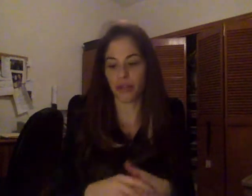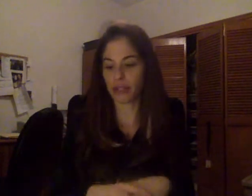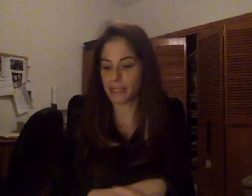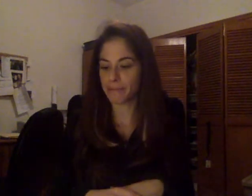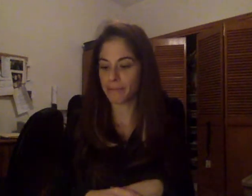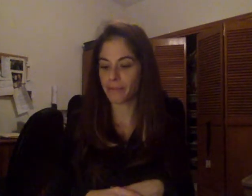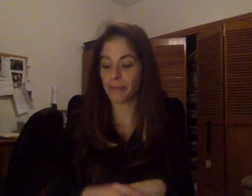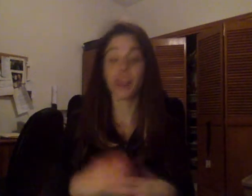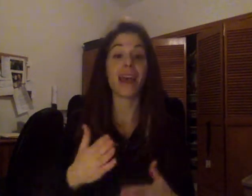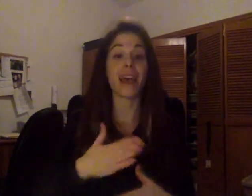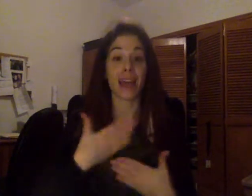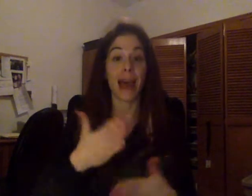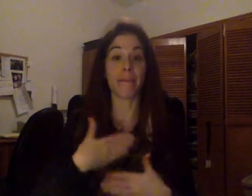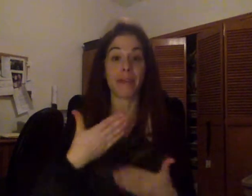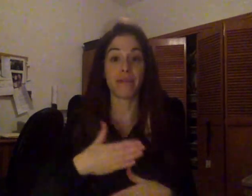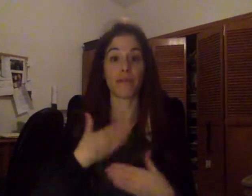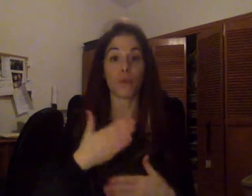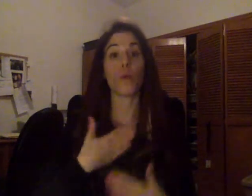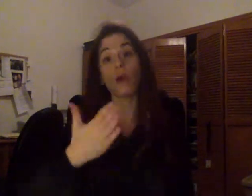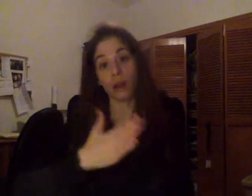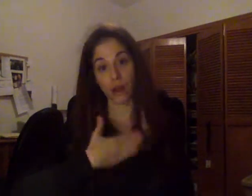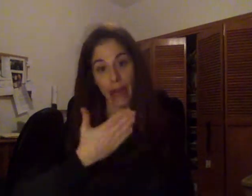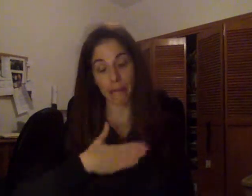difference. Happy or happy.